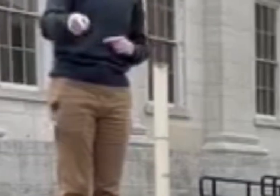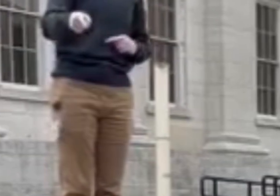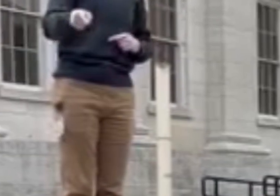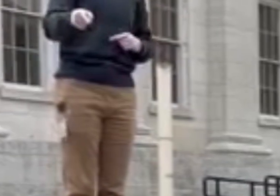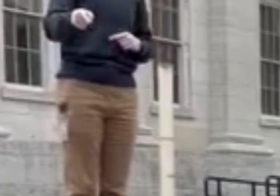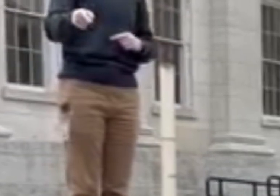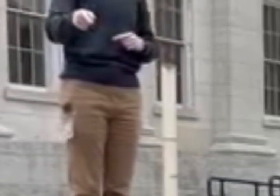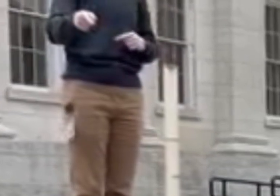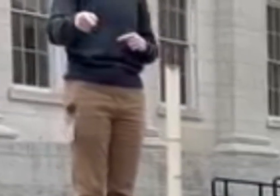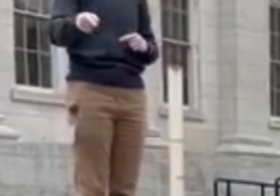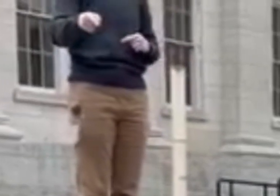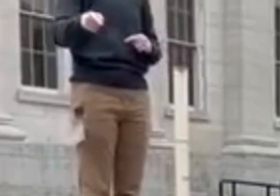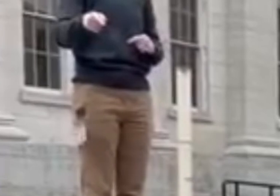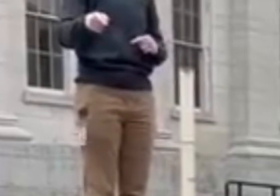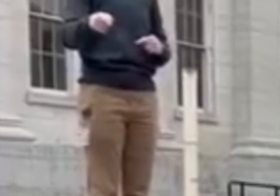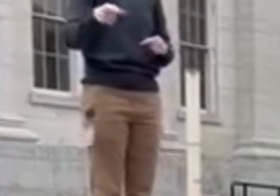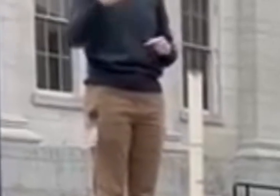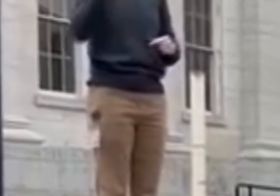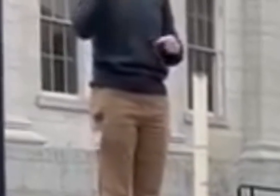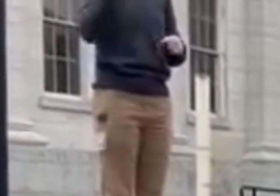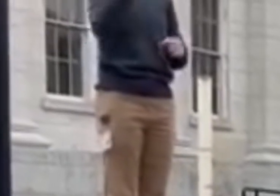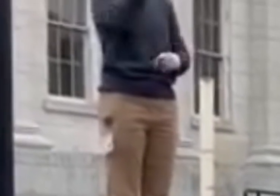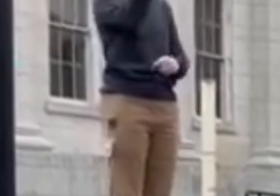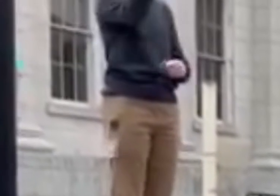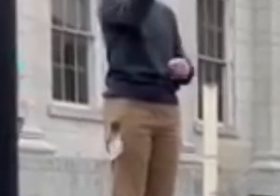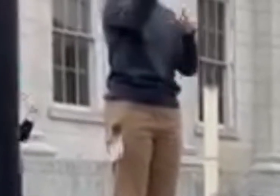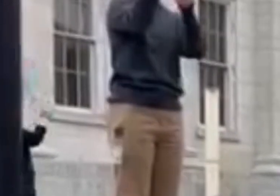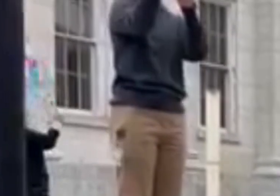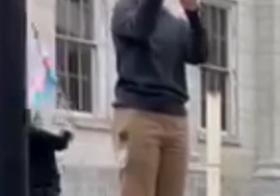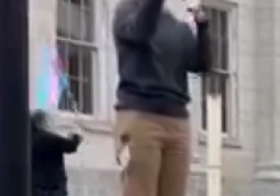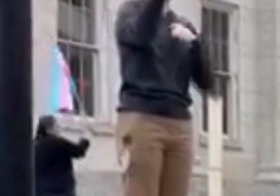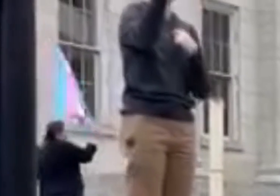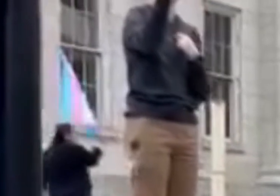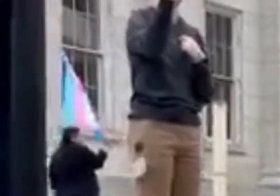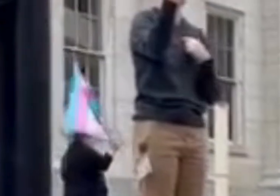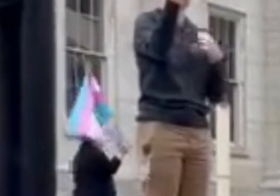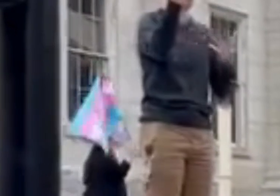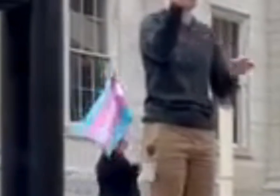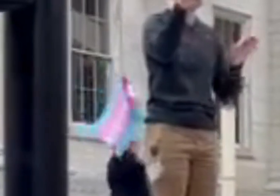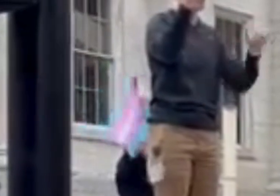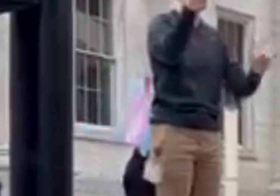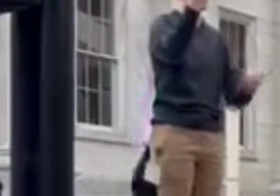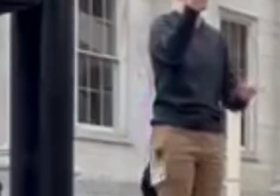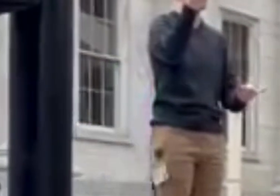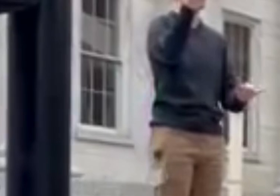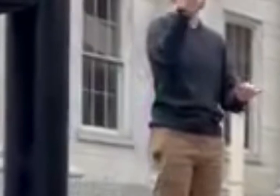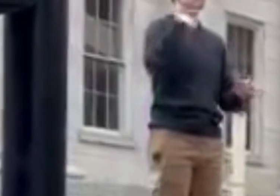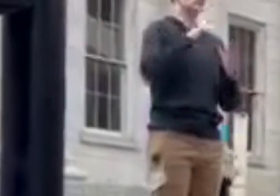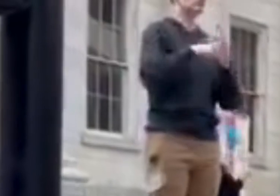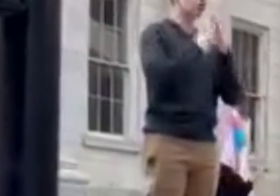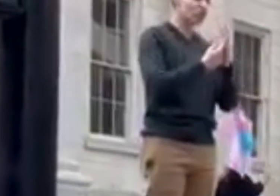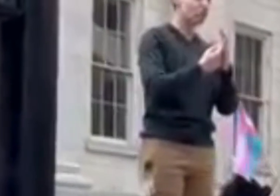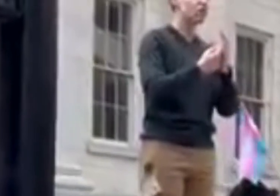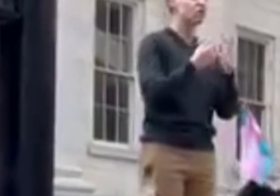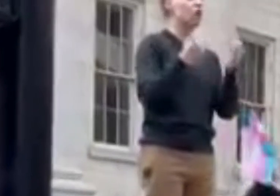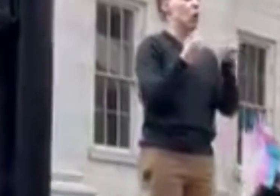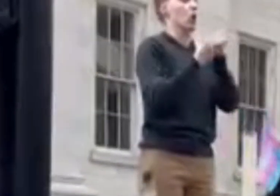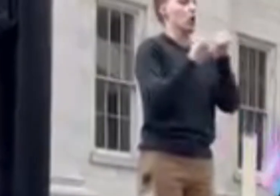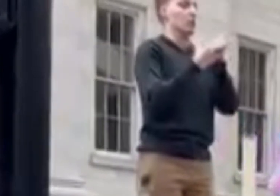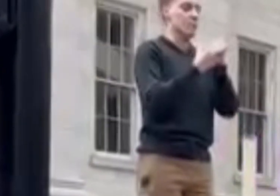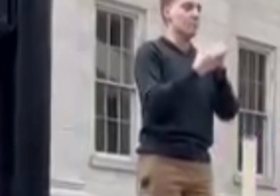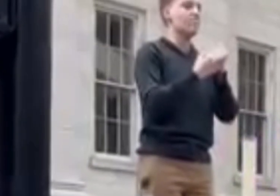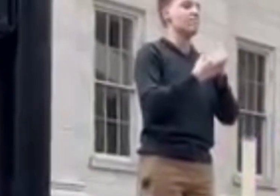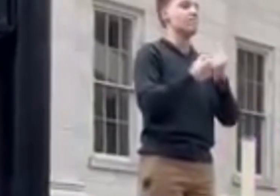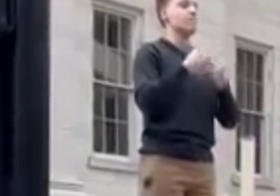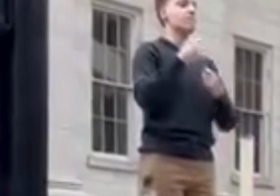to be asking that was looking in a mirror. And so we launched that campaign to take it on because